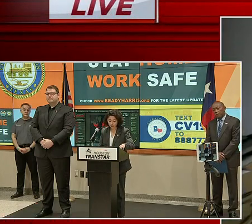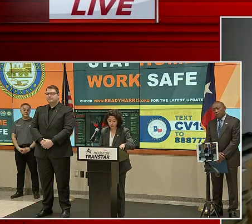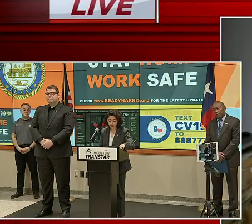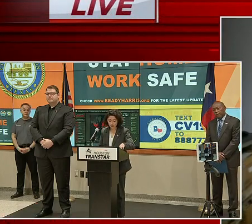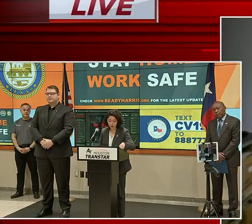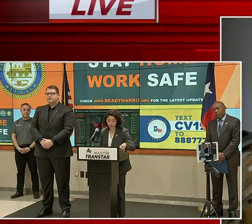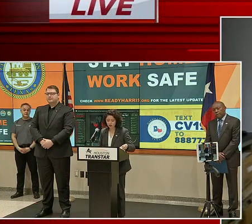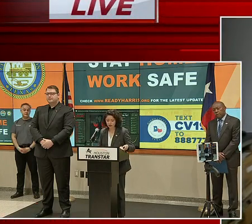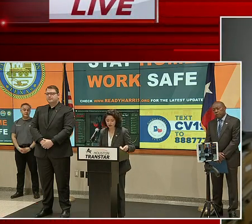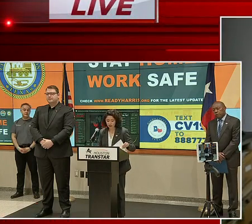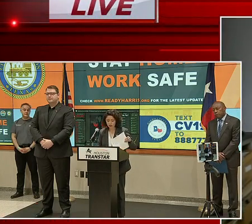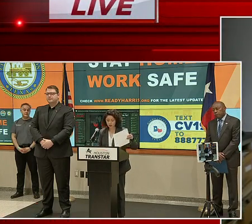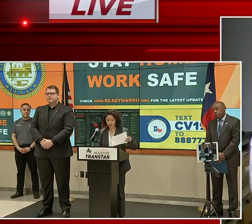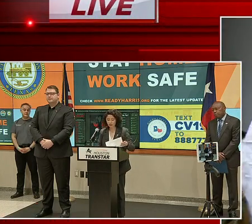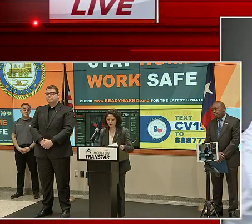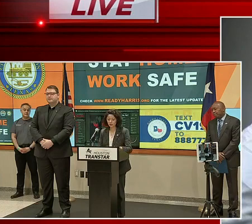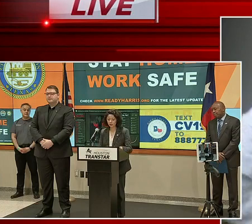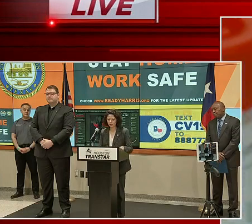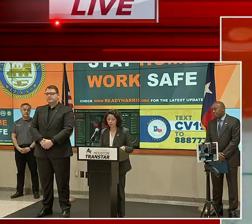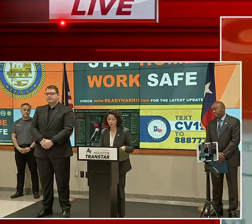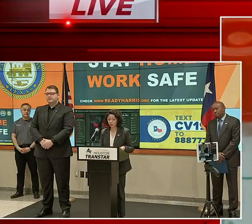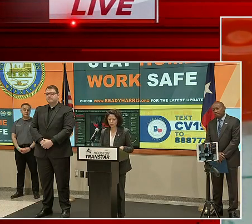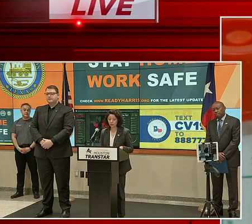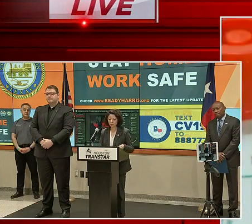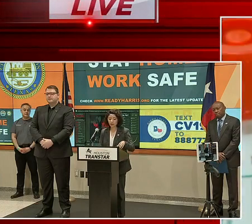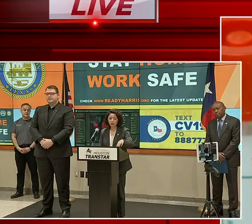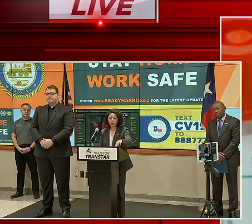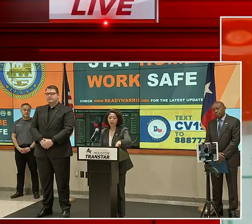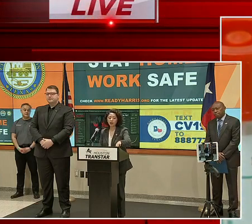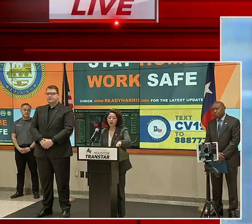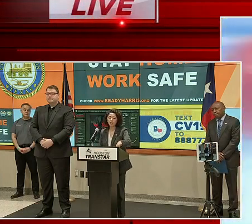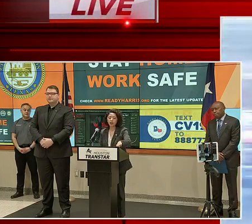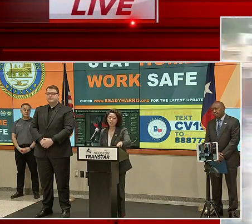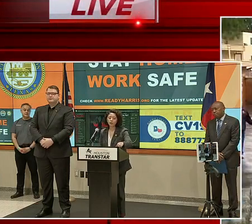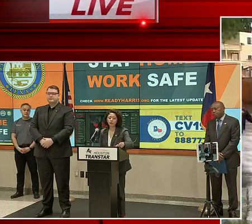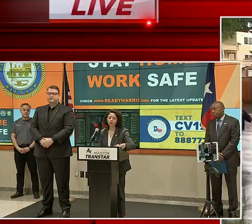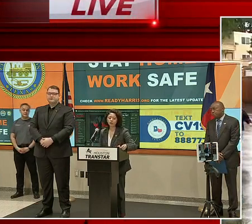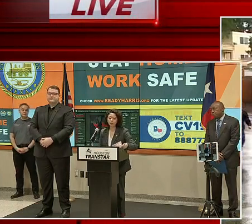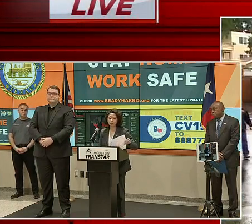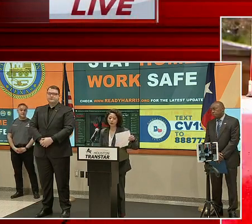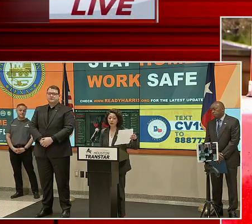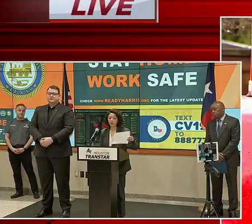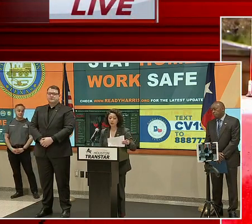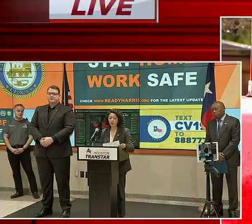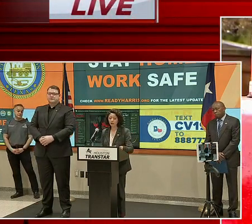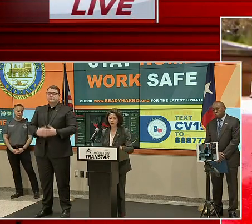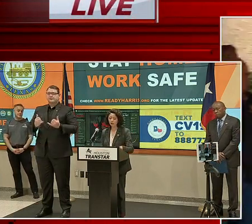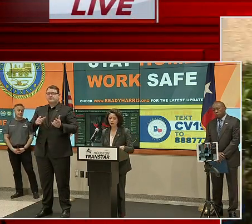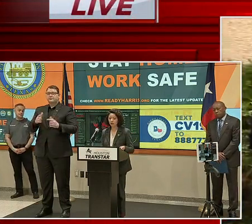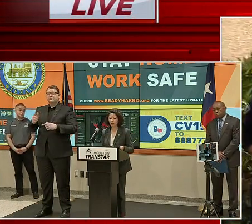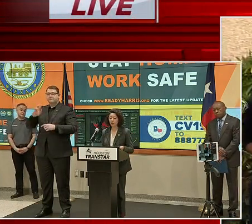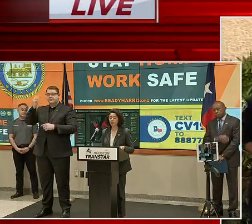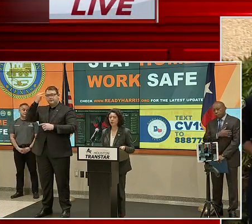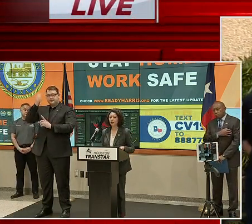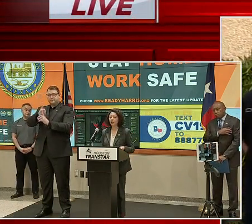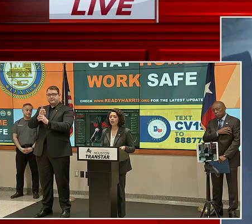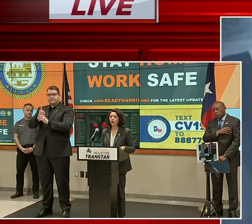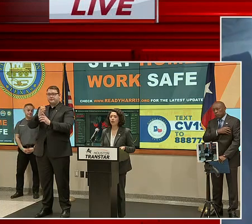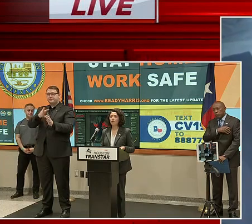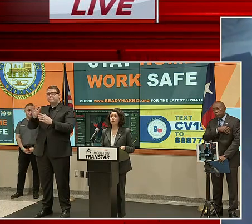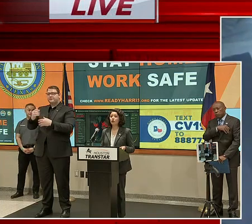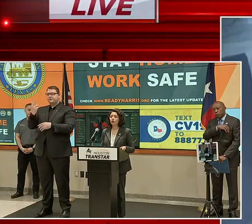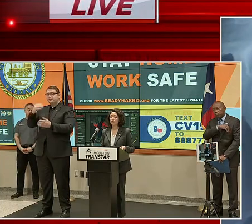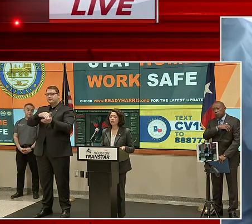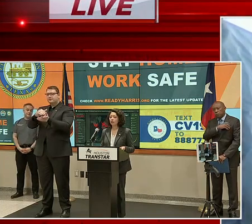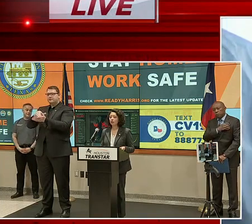closing the beaches and closing the parks. Judge Hidalgo wants to make sure that we understand that so far that is not the case. But she mentioned